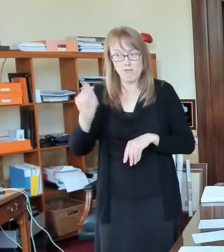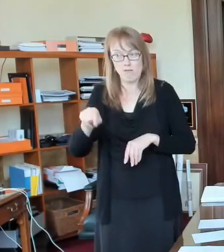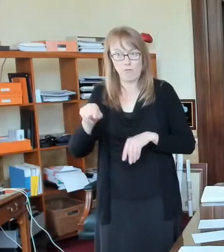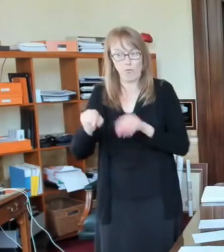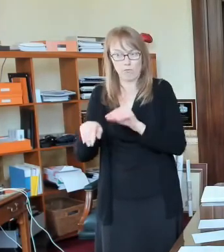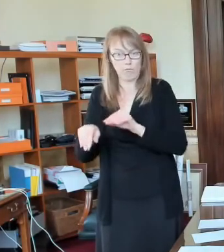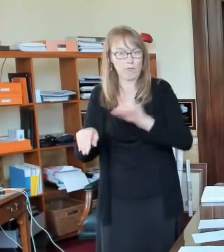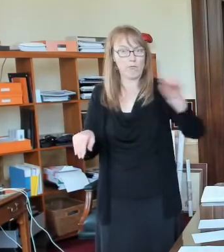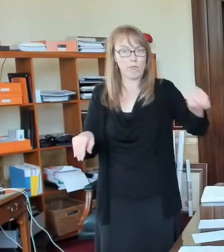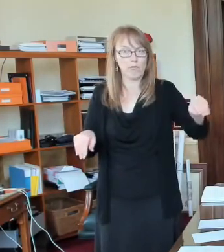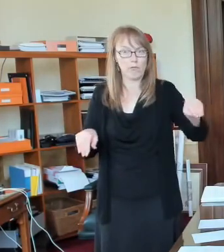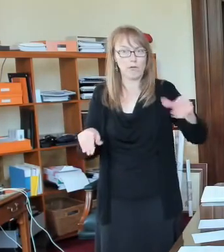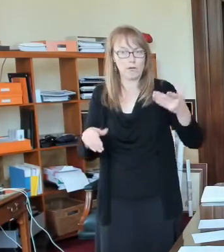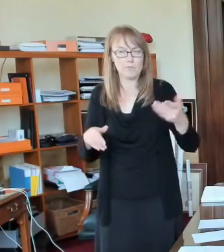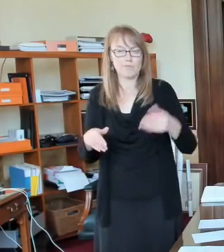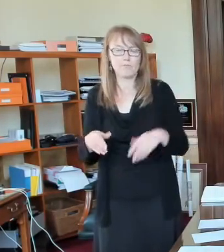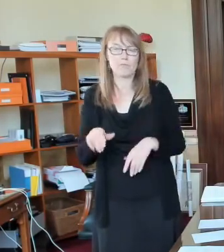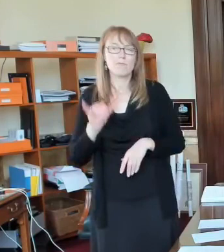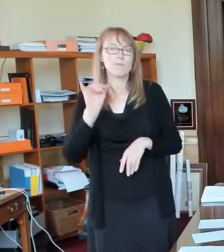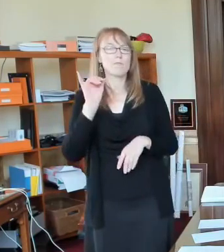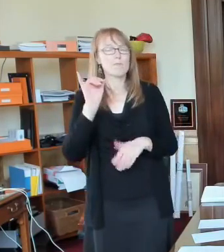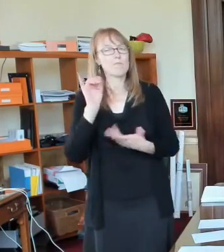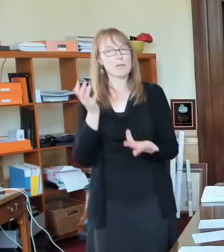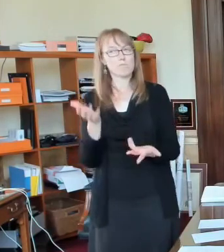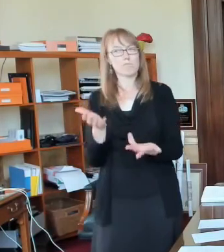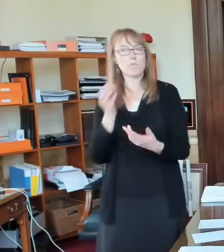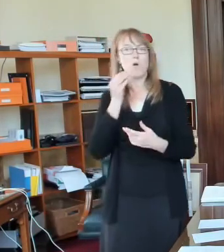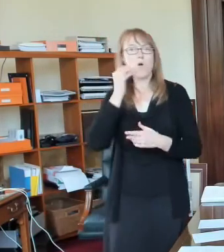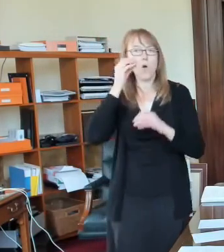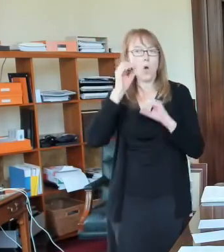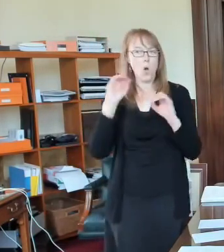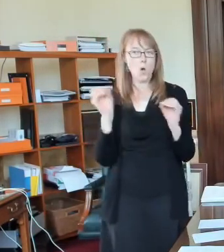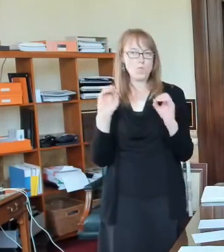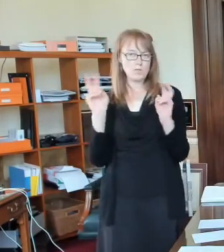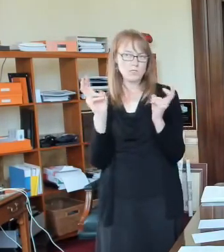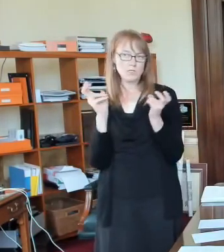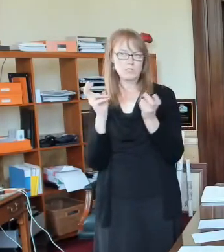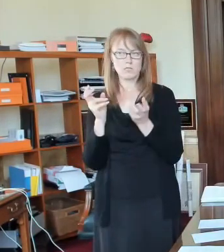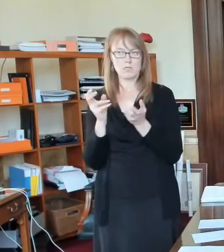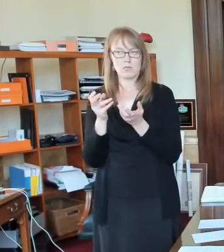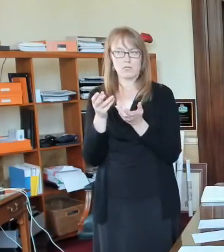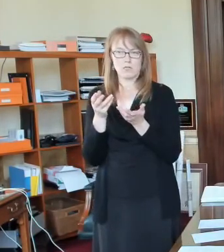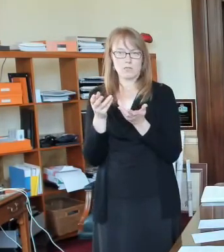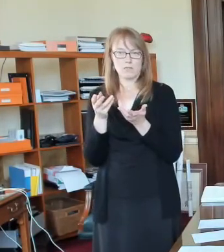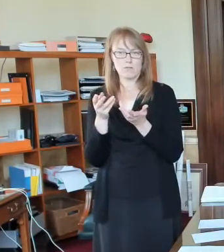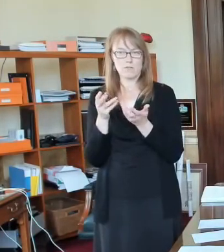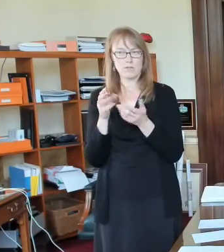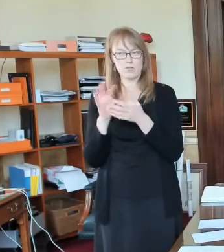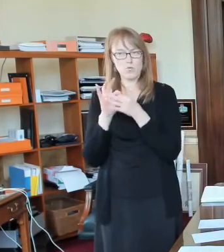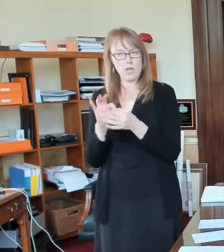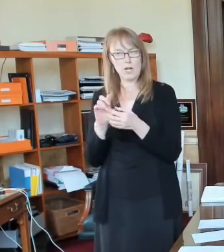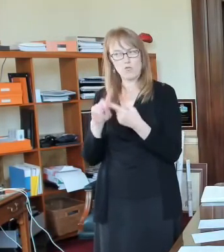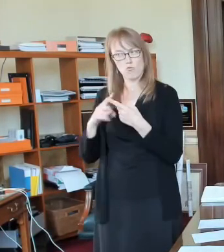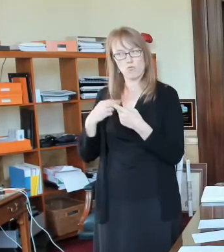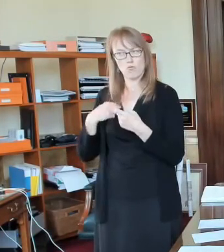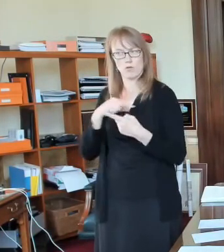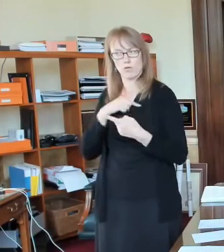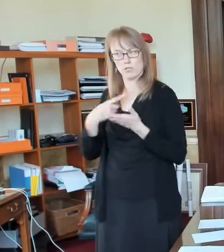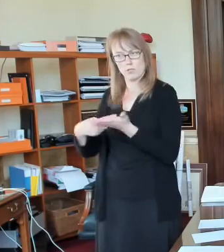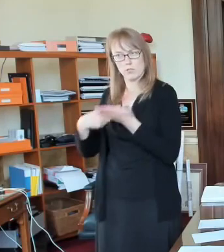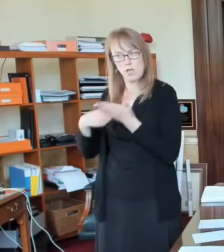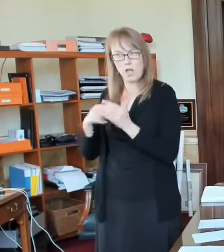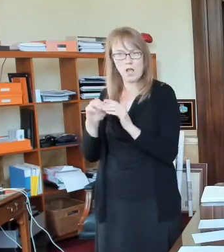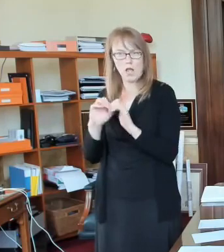mediation is all about. We have quite a few questions related in general to the enforcement of the city